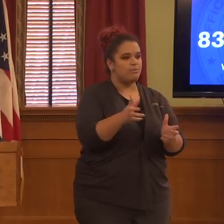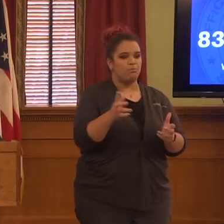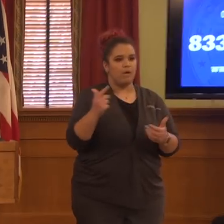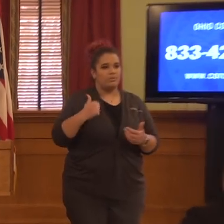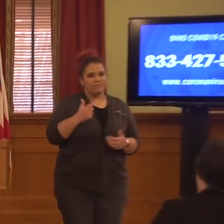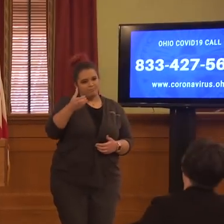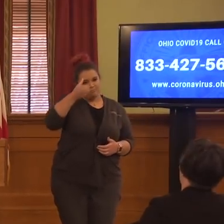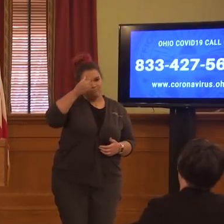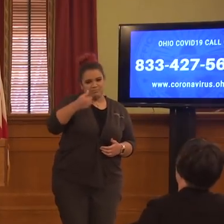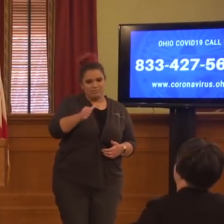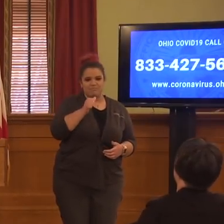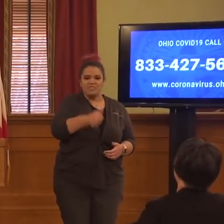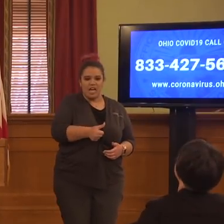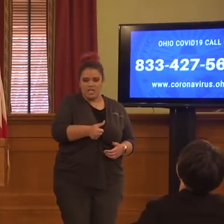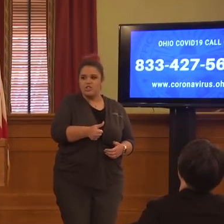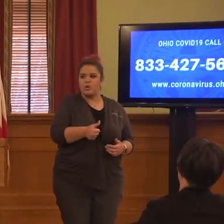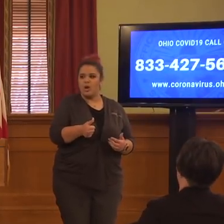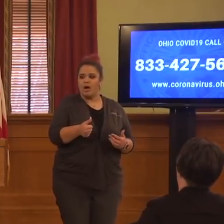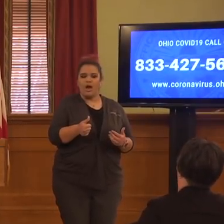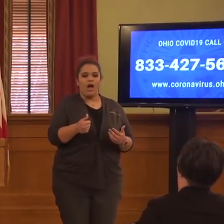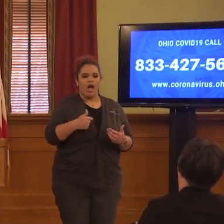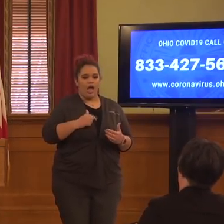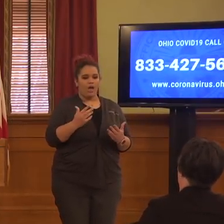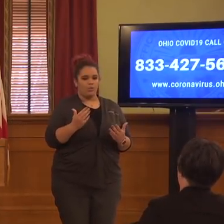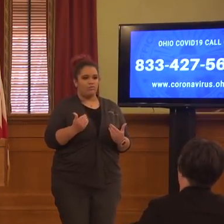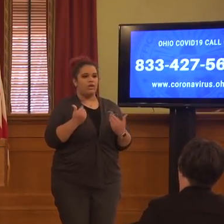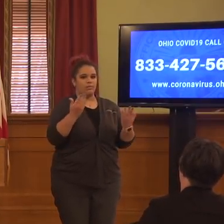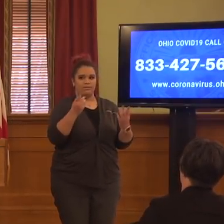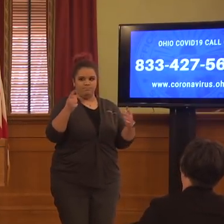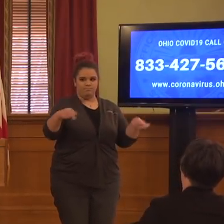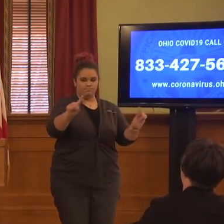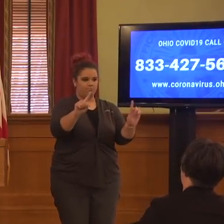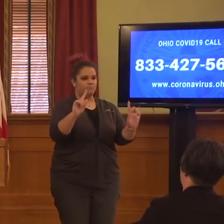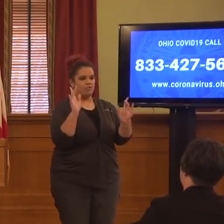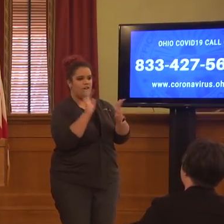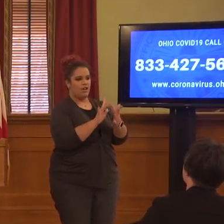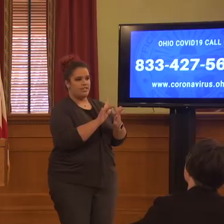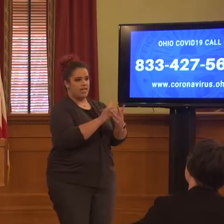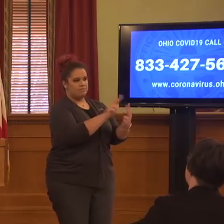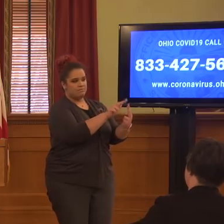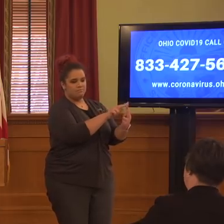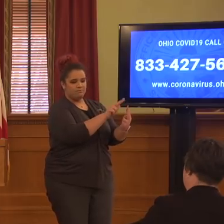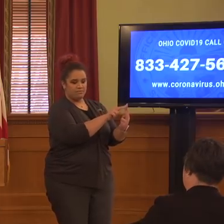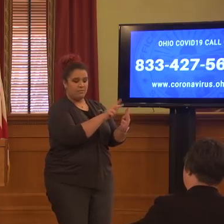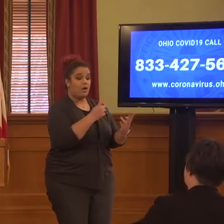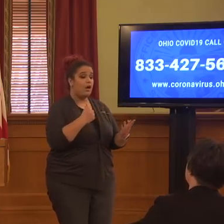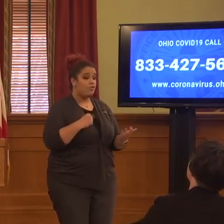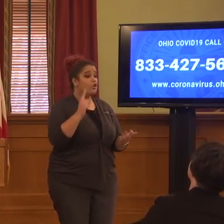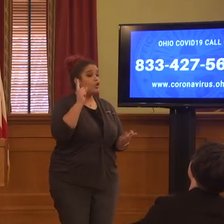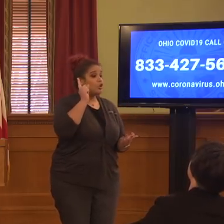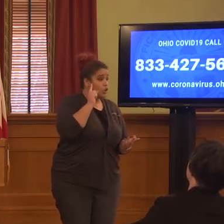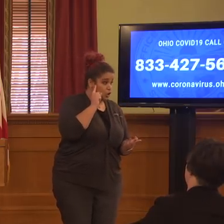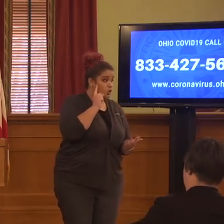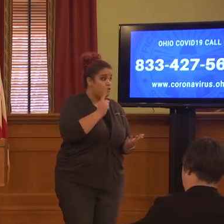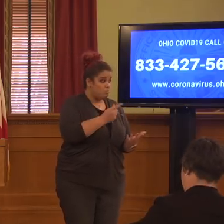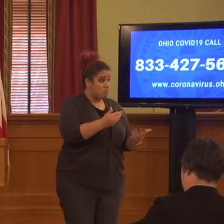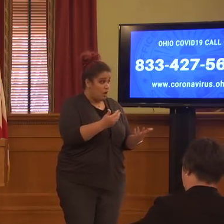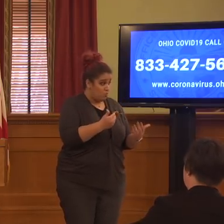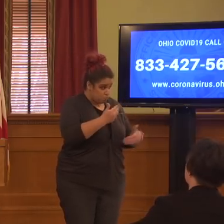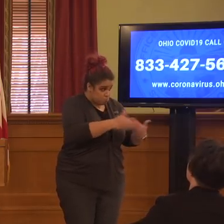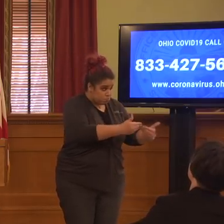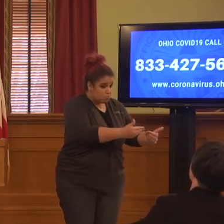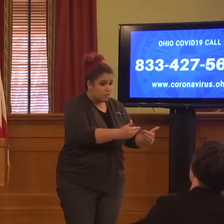on that, but that's where I would look for those answers. We've heard they're up and running. I believe we've received